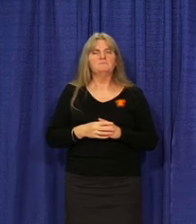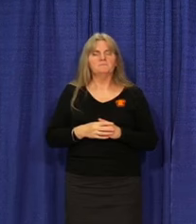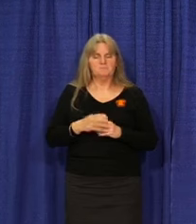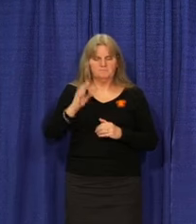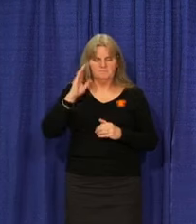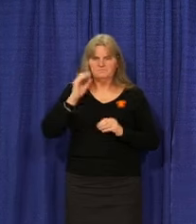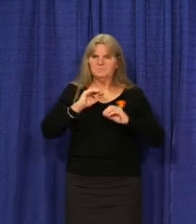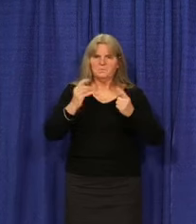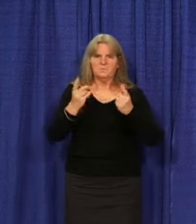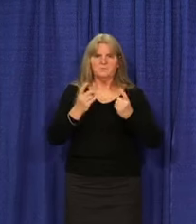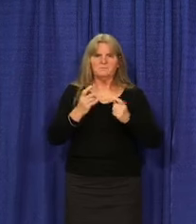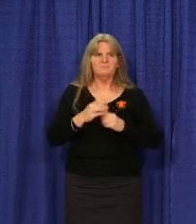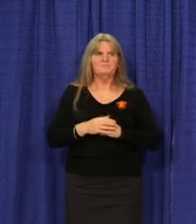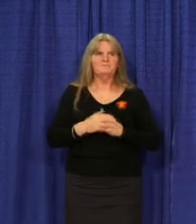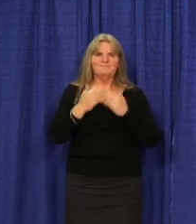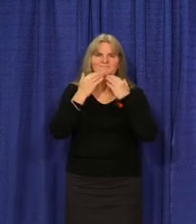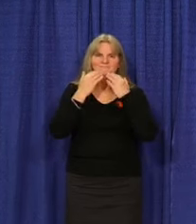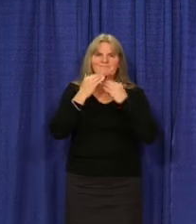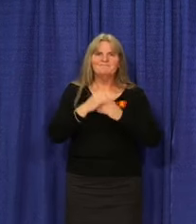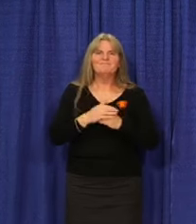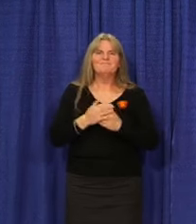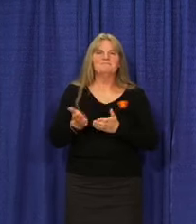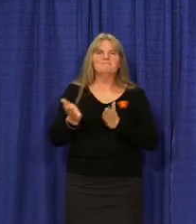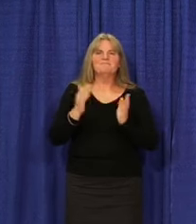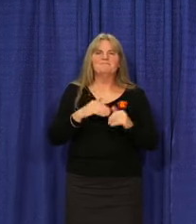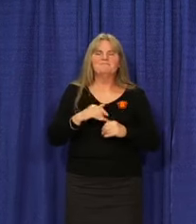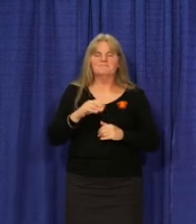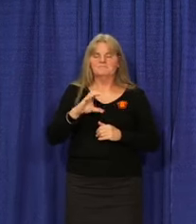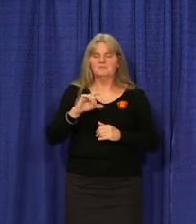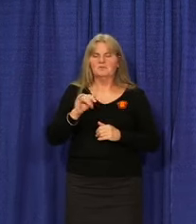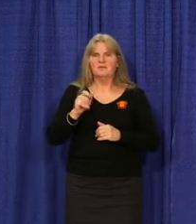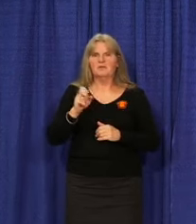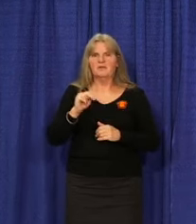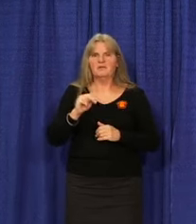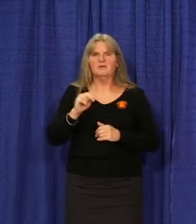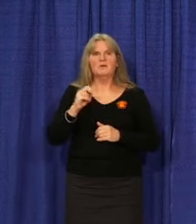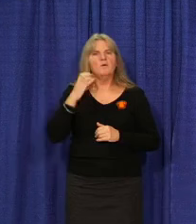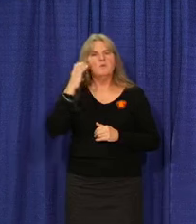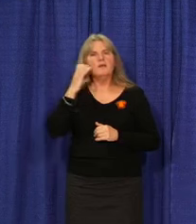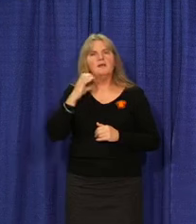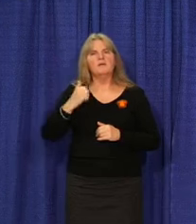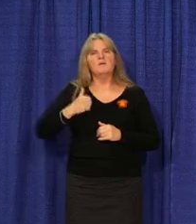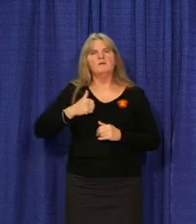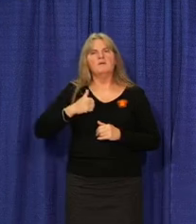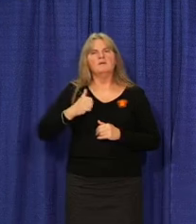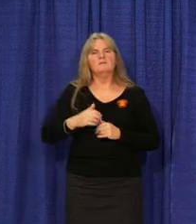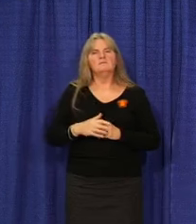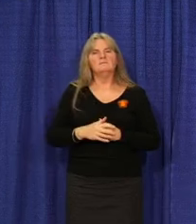I have no questions. Thank you. Thank you. We'll move then to Claudienne à Radio-Canada.